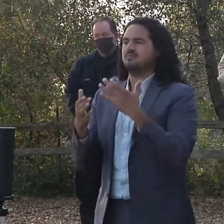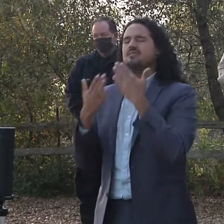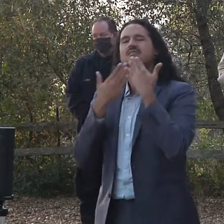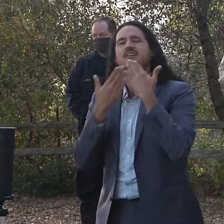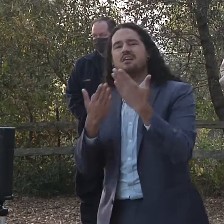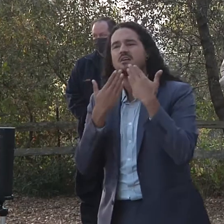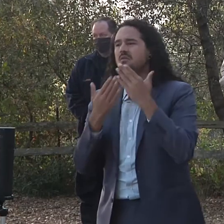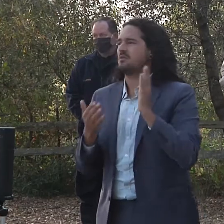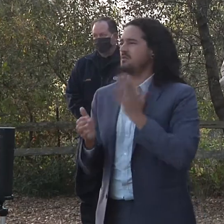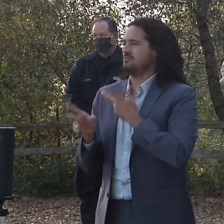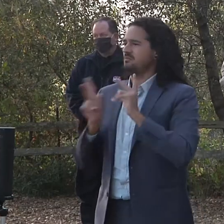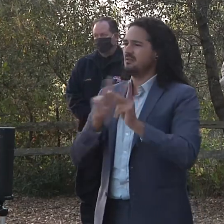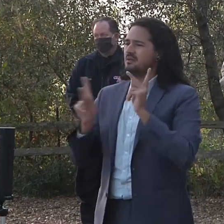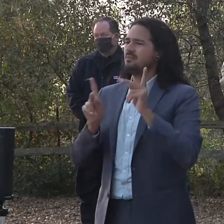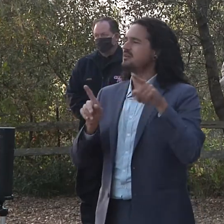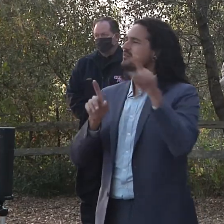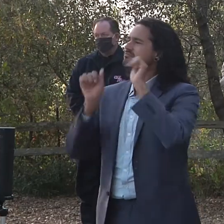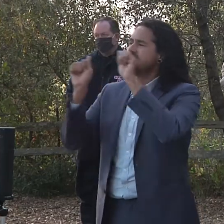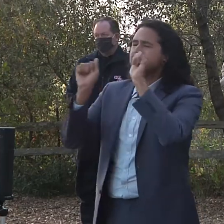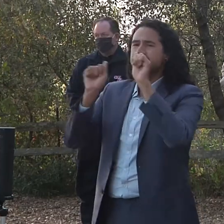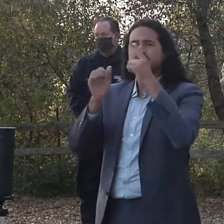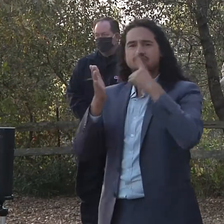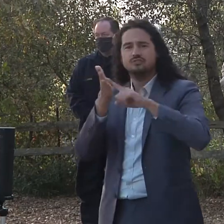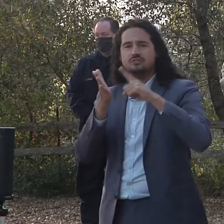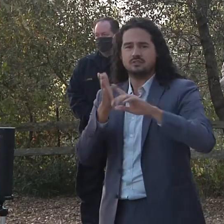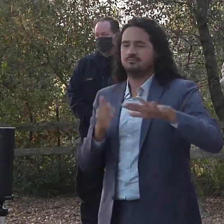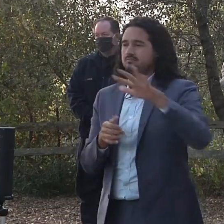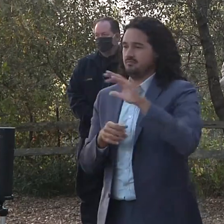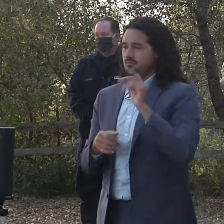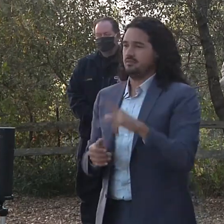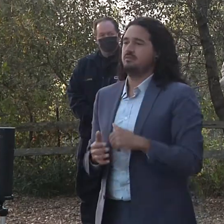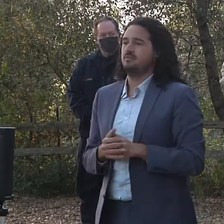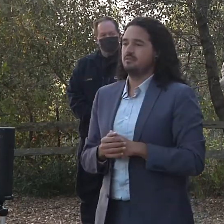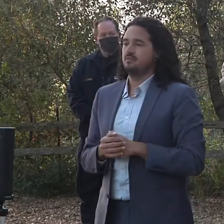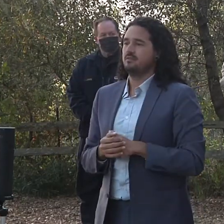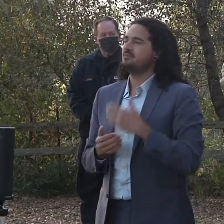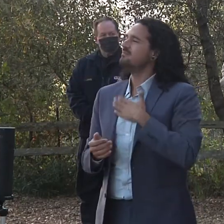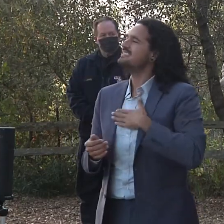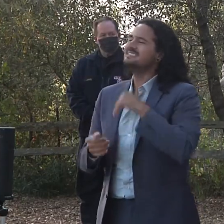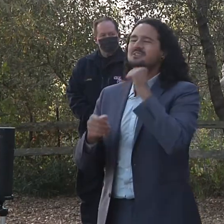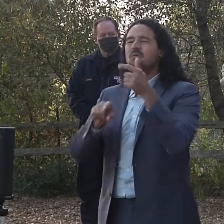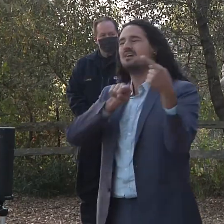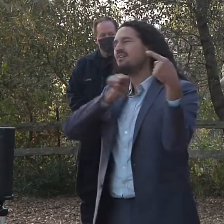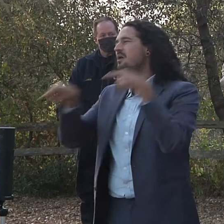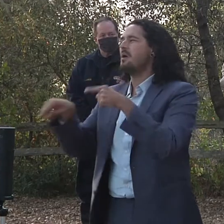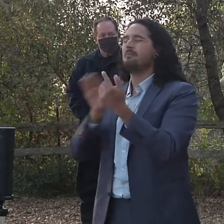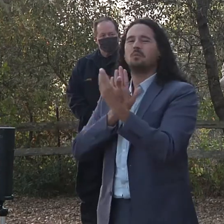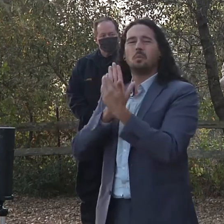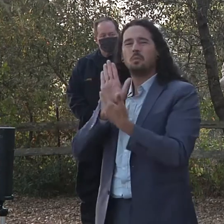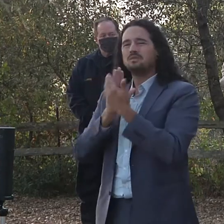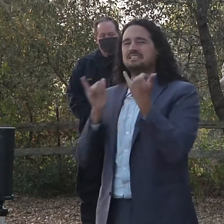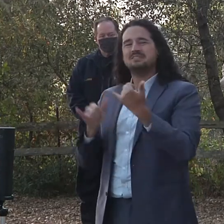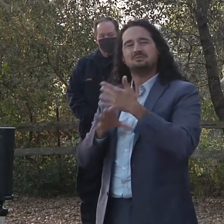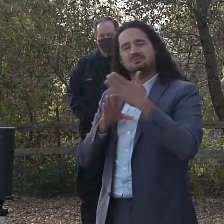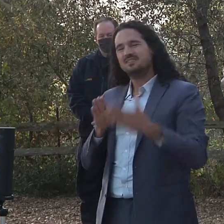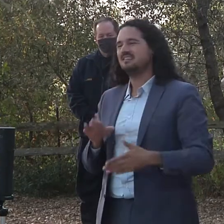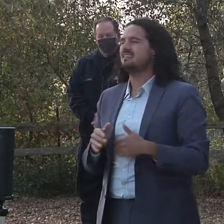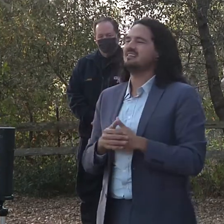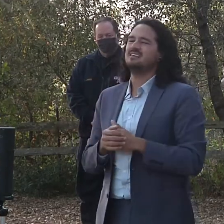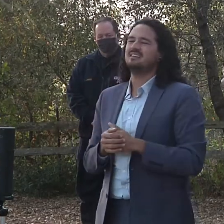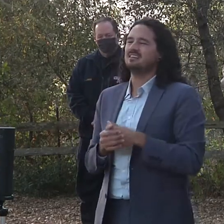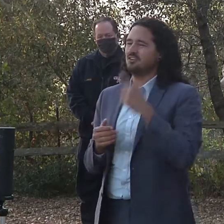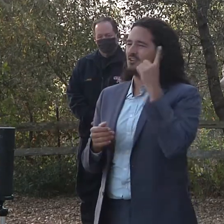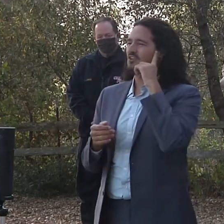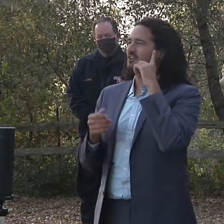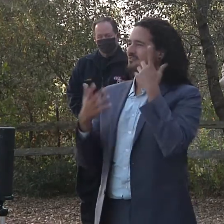visit the coast this weekend. As you heard from Chief Brunton, we are expecting drier weather later this week, so things could rapidly change